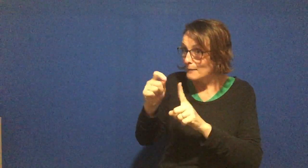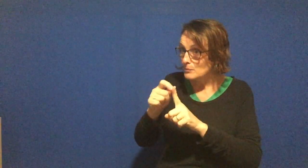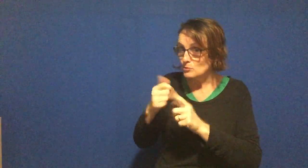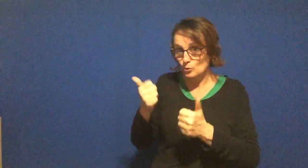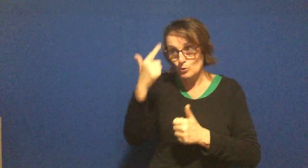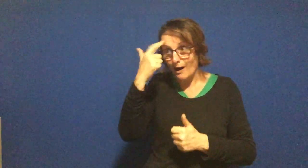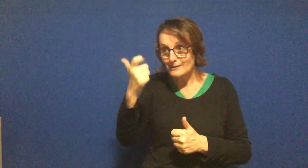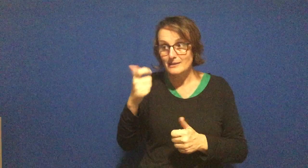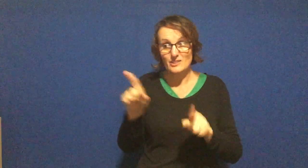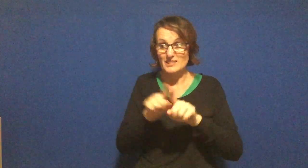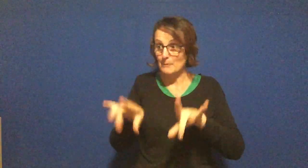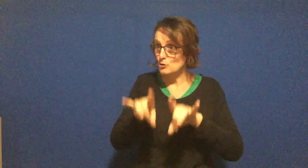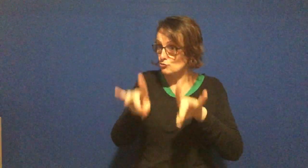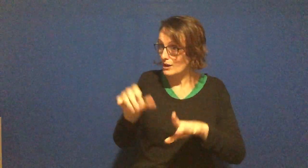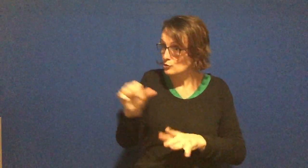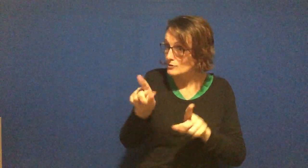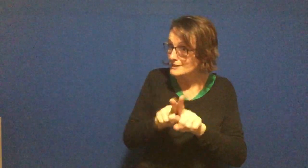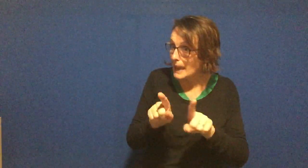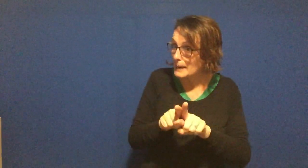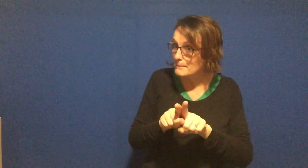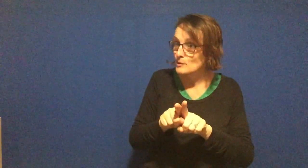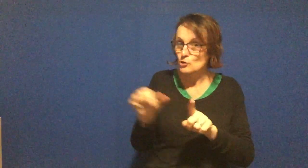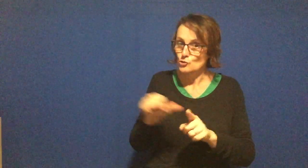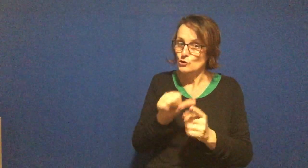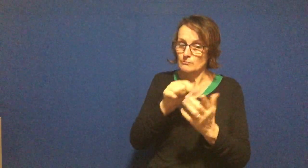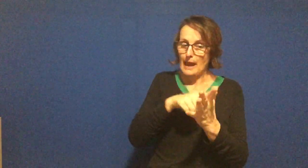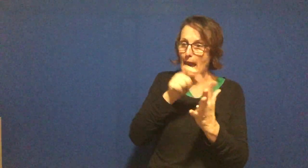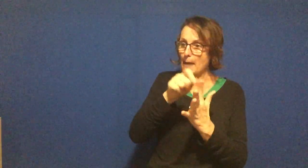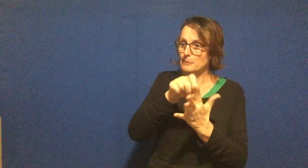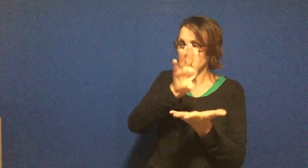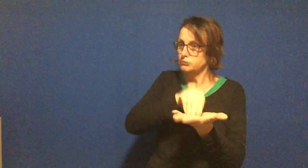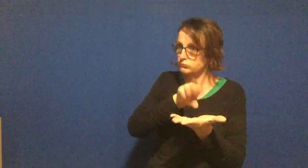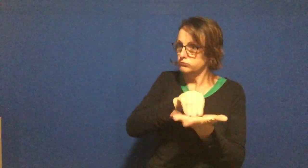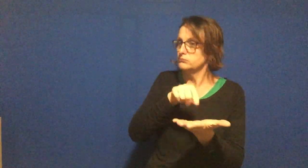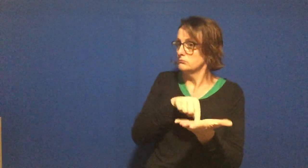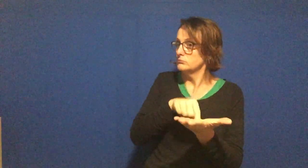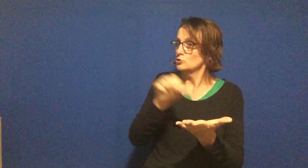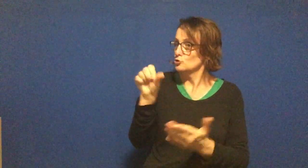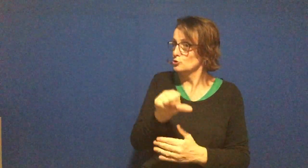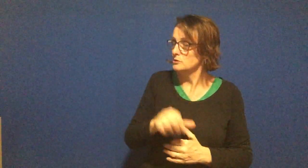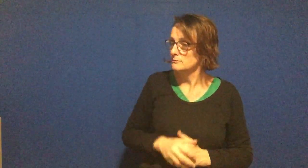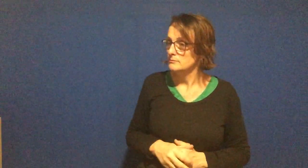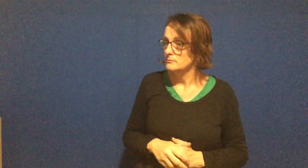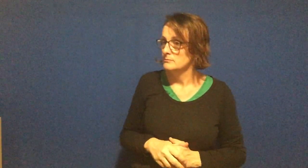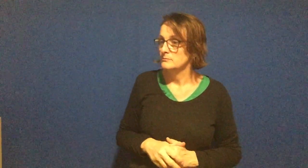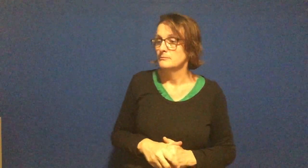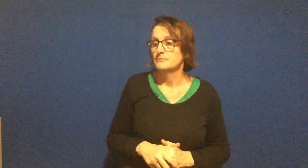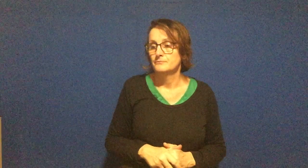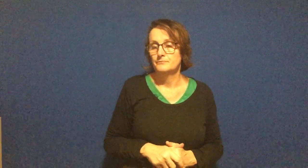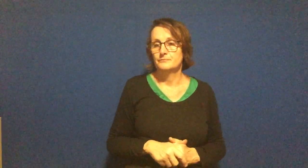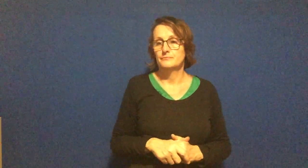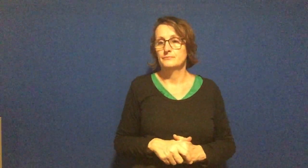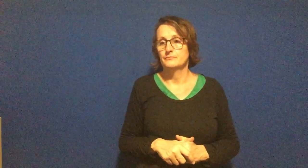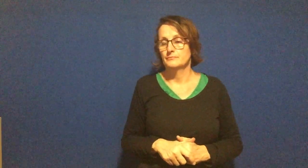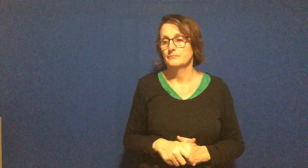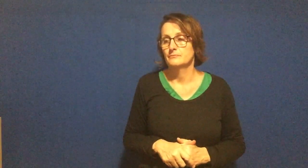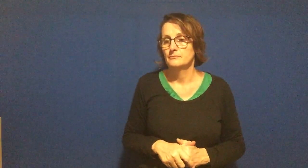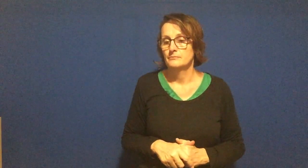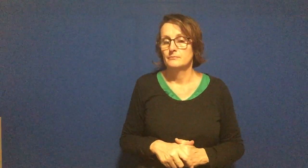in Australia, we should be doing the same thing, taking the measures, the contact tracing measures that we need to be doing ahead of time, just in case there is an outbreak. Yes, and